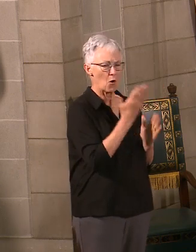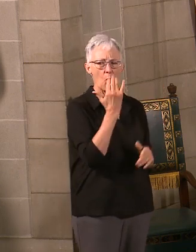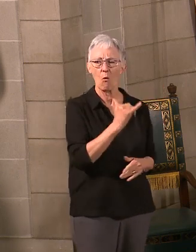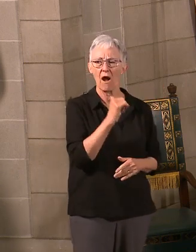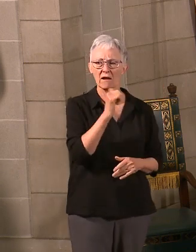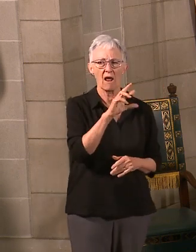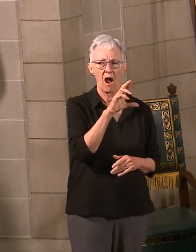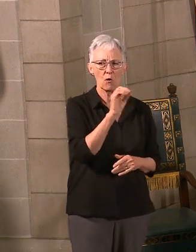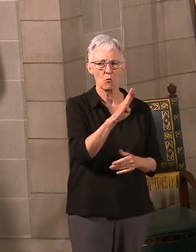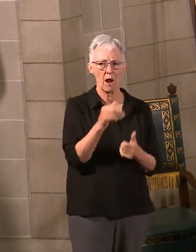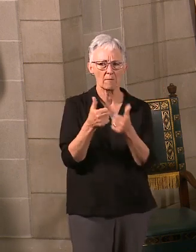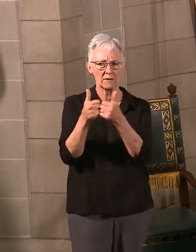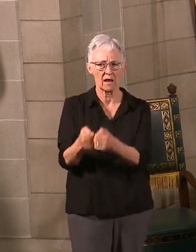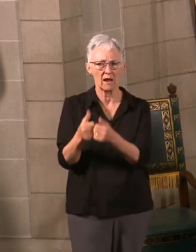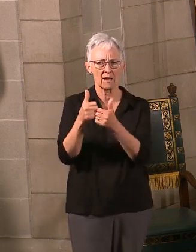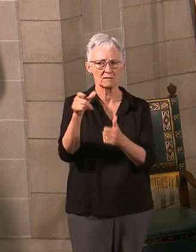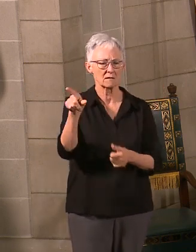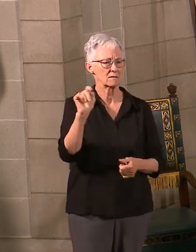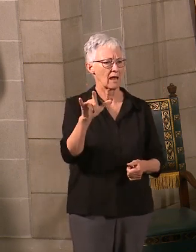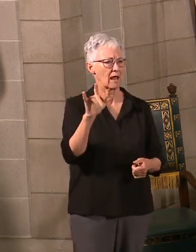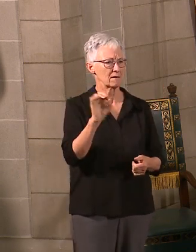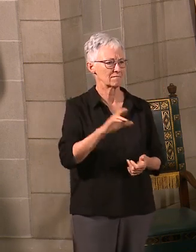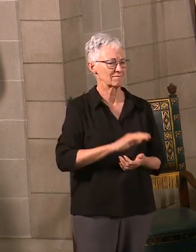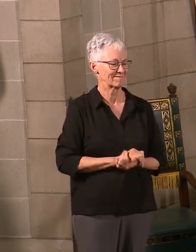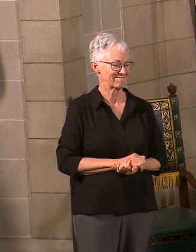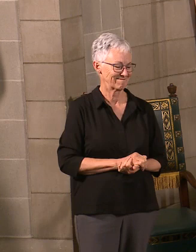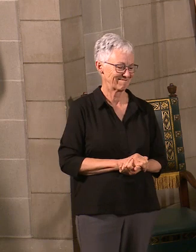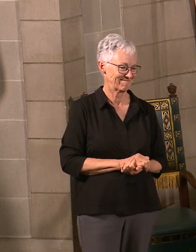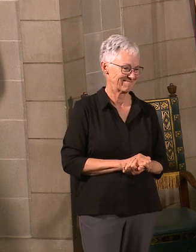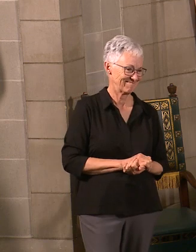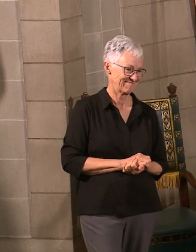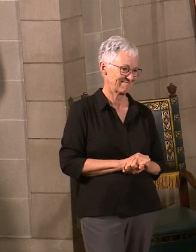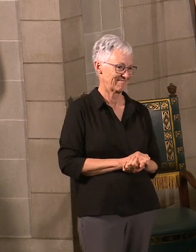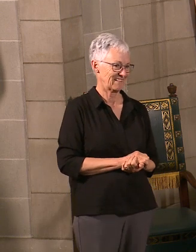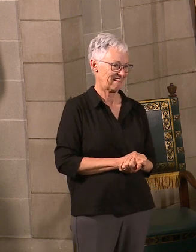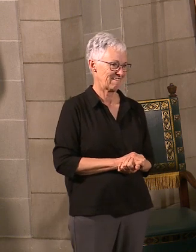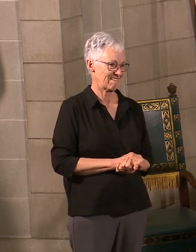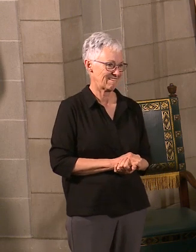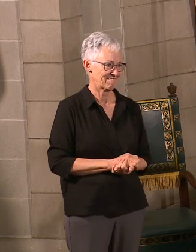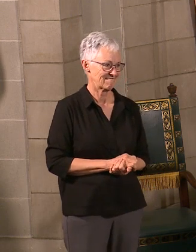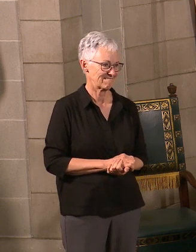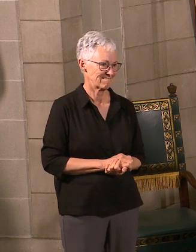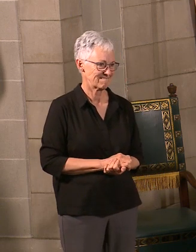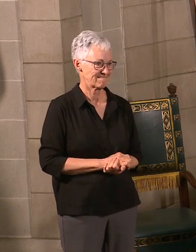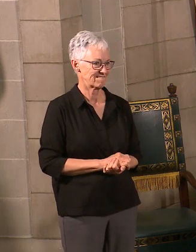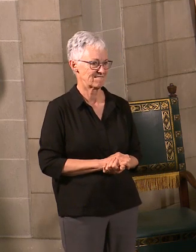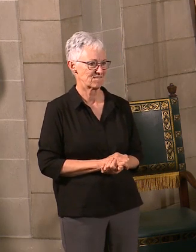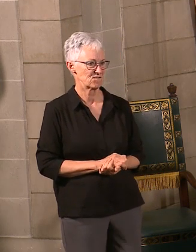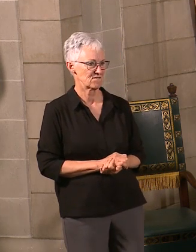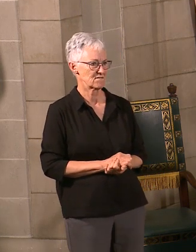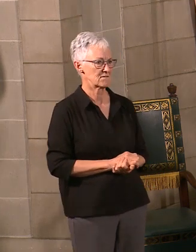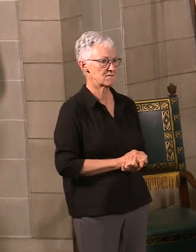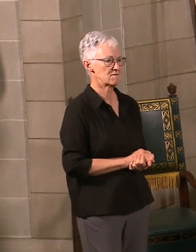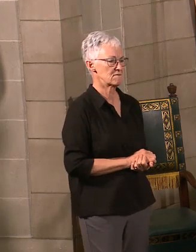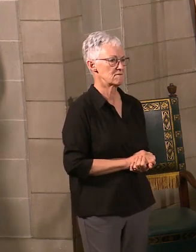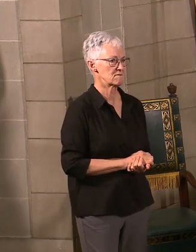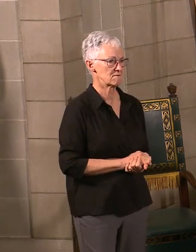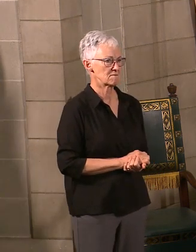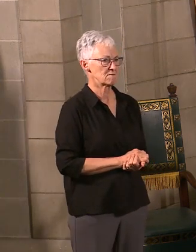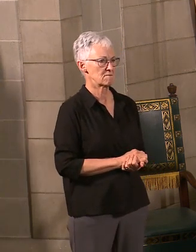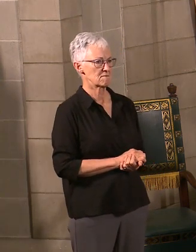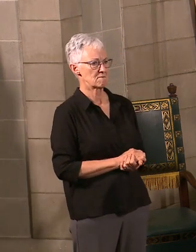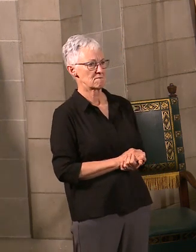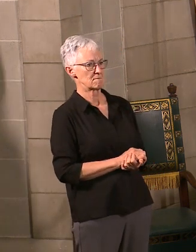Seniors are very at risk for depression and anxiety because of isolation. Family members help those elderly loved ones who are isolated. But what can the state do to